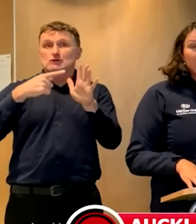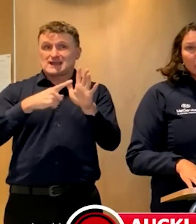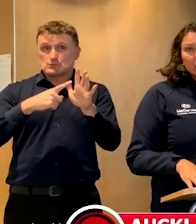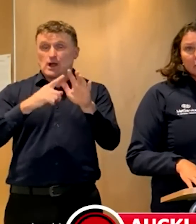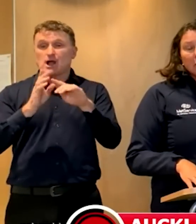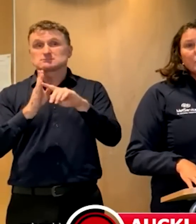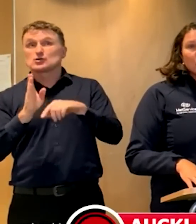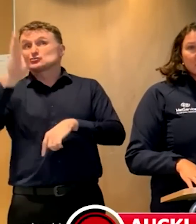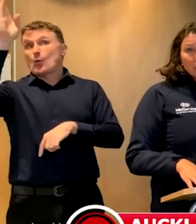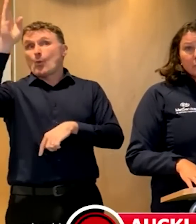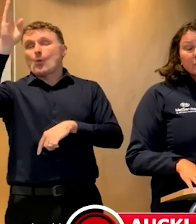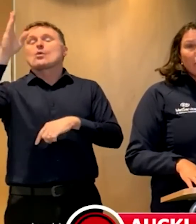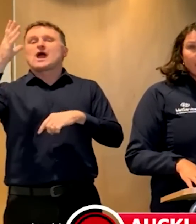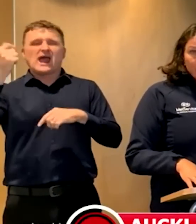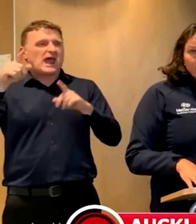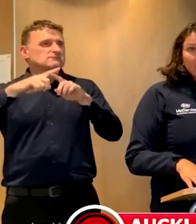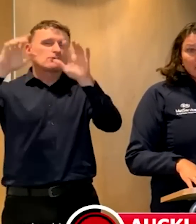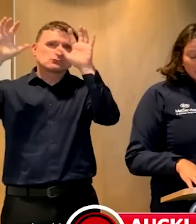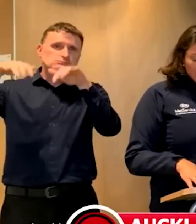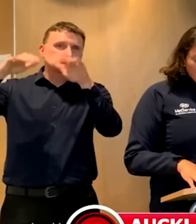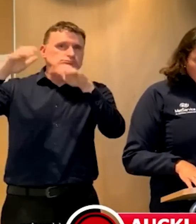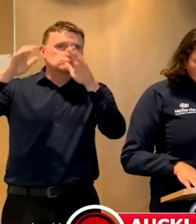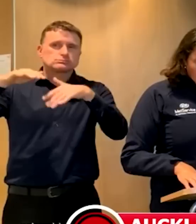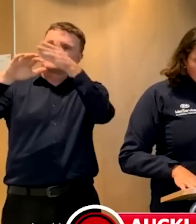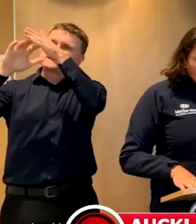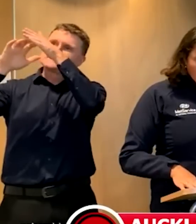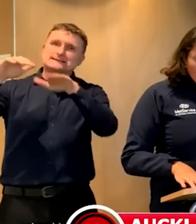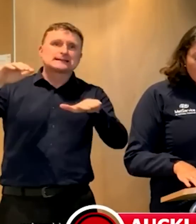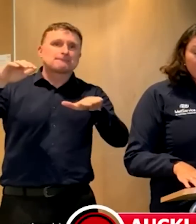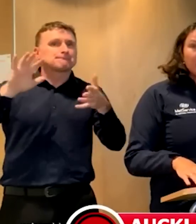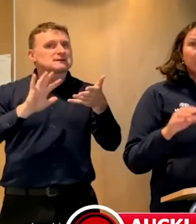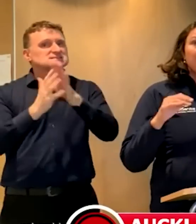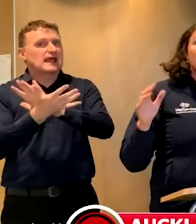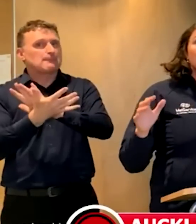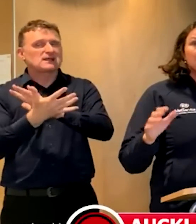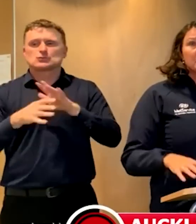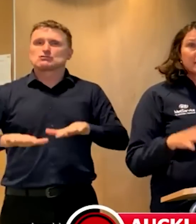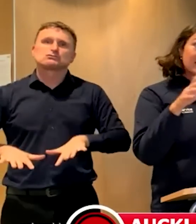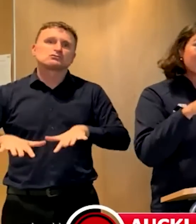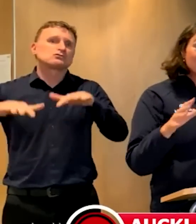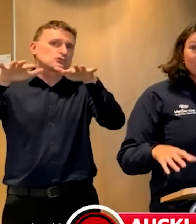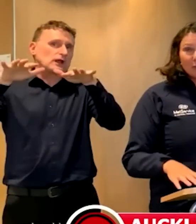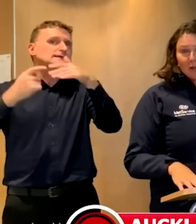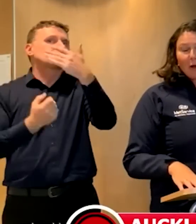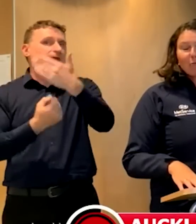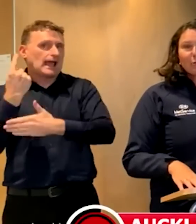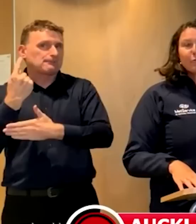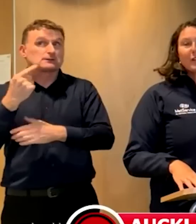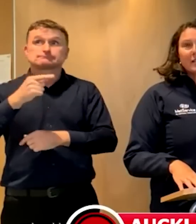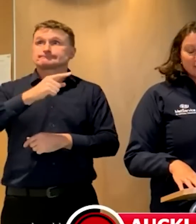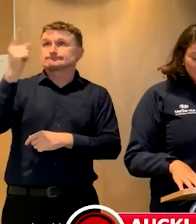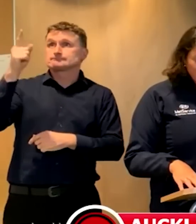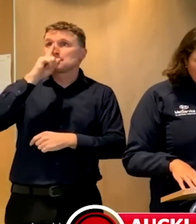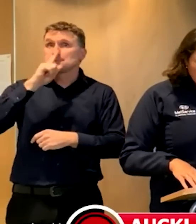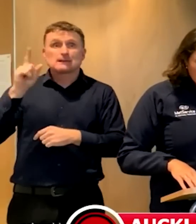in the overnight period. So slips, further flooding, and so people in that region, just listen to your